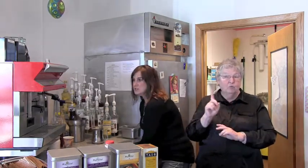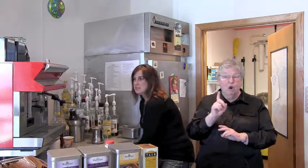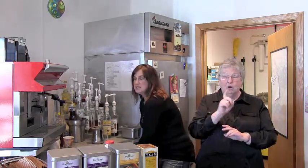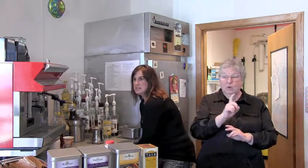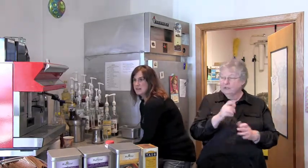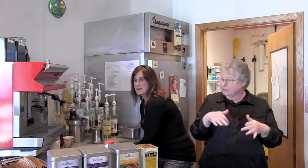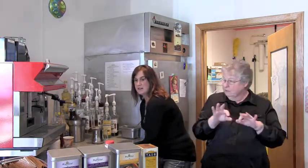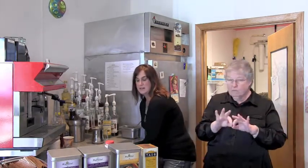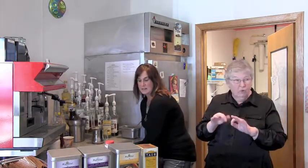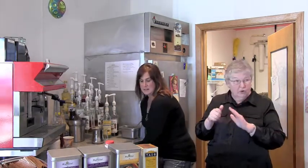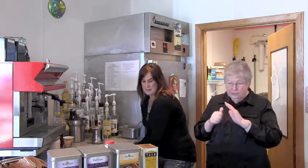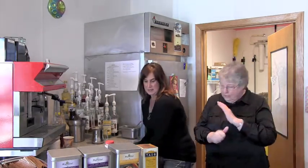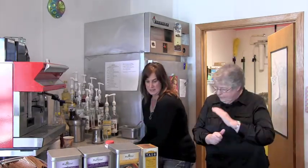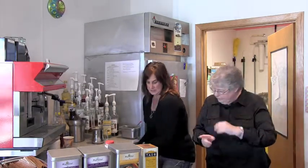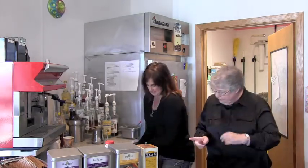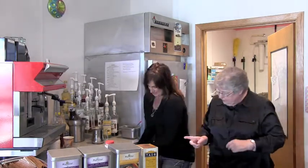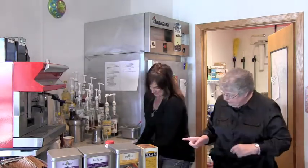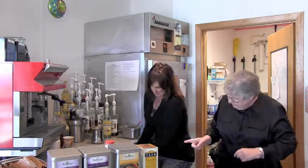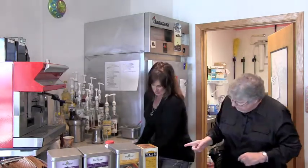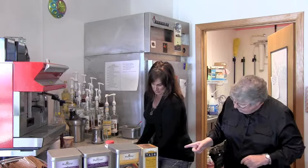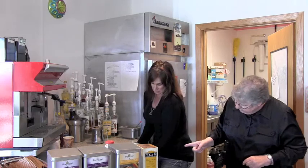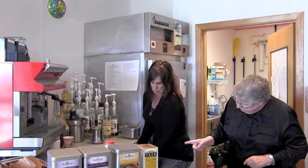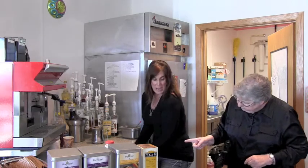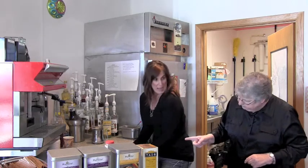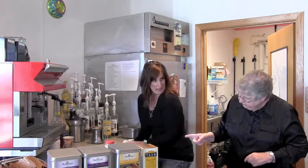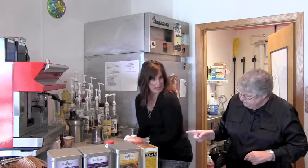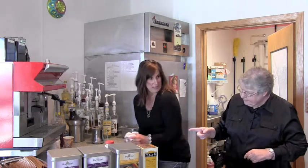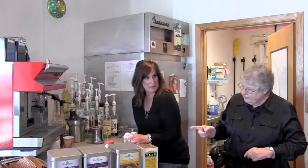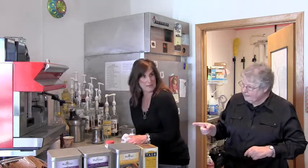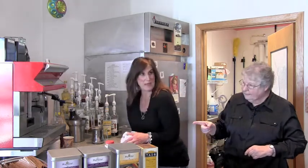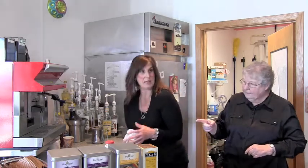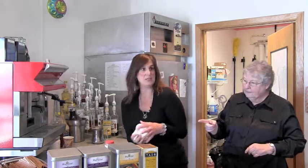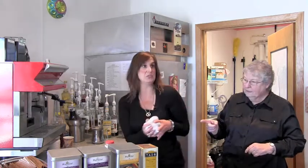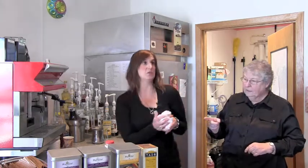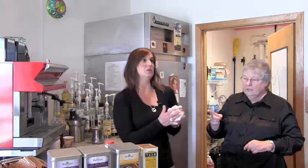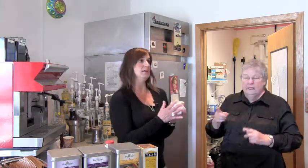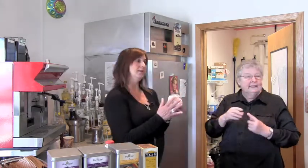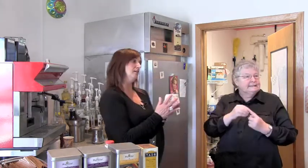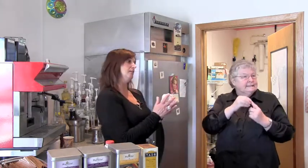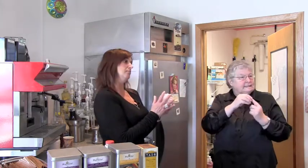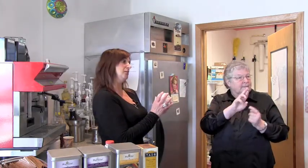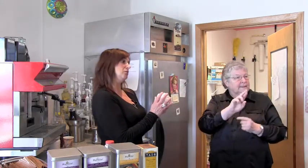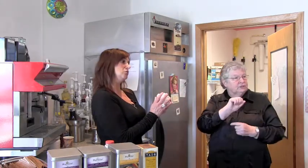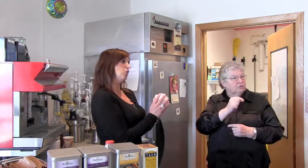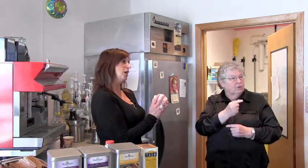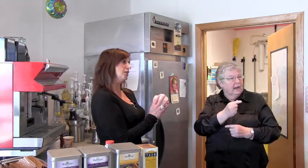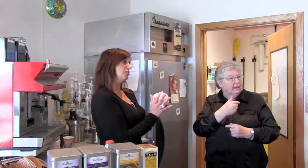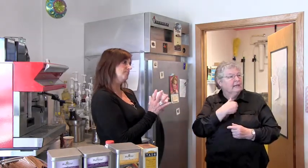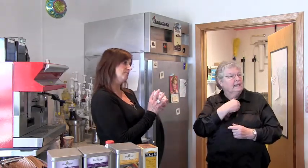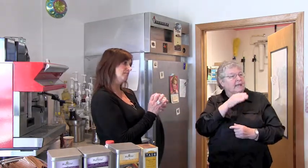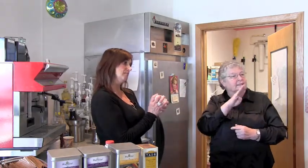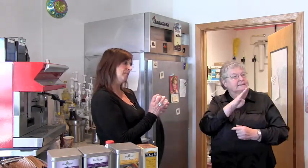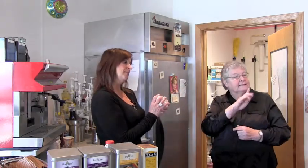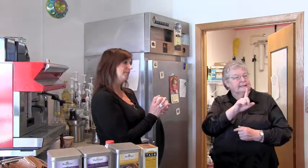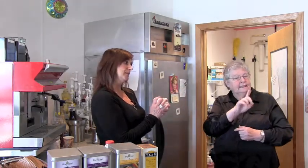important, underneath here is a rag that is soaking in bleach